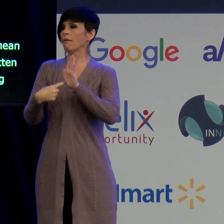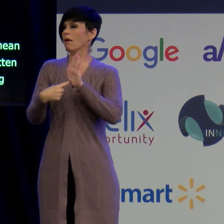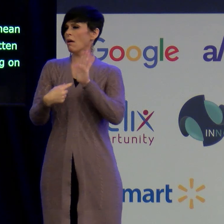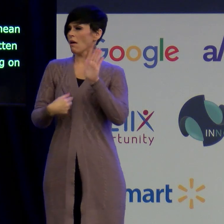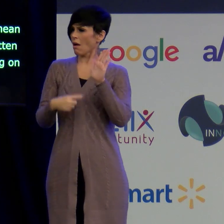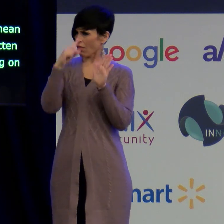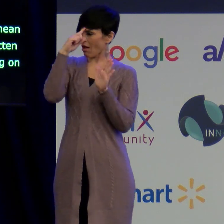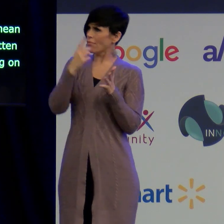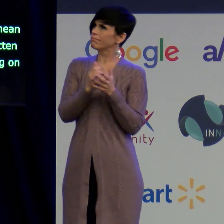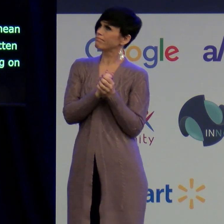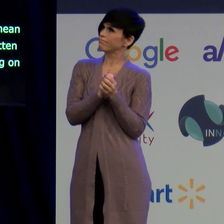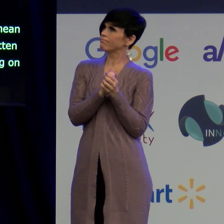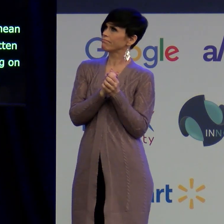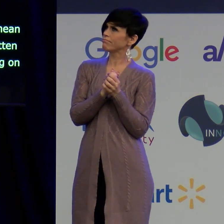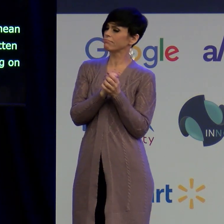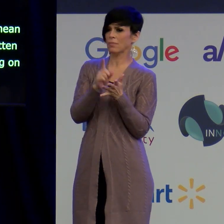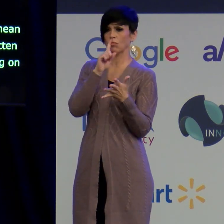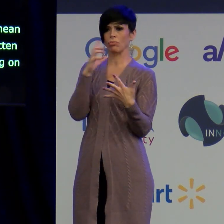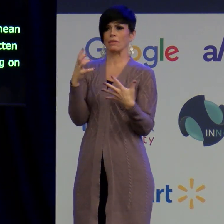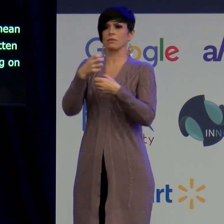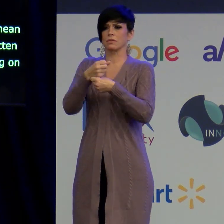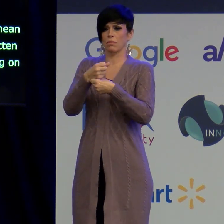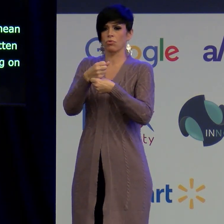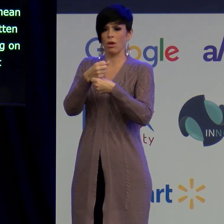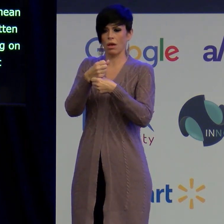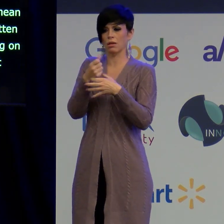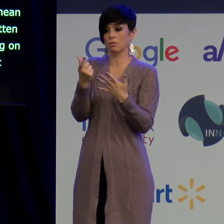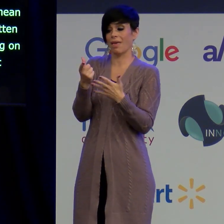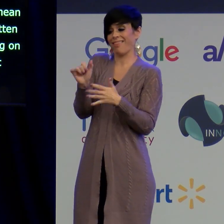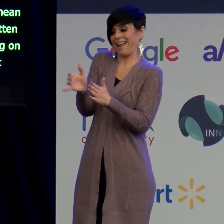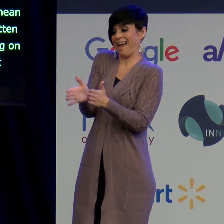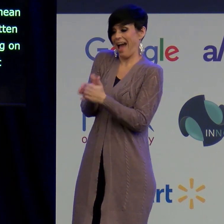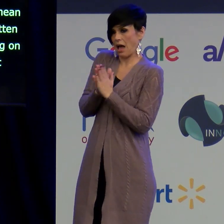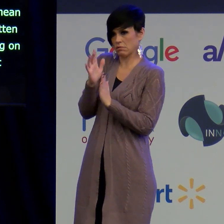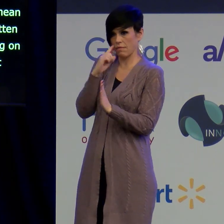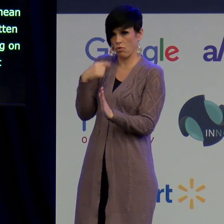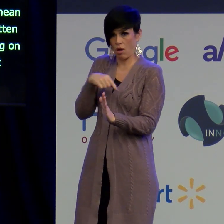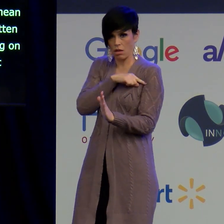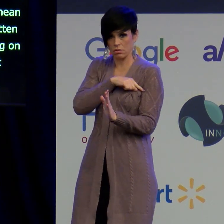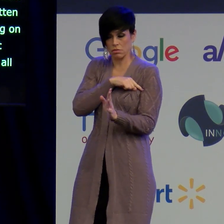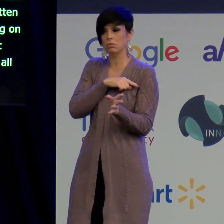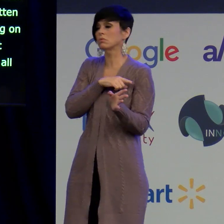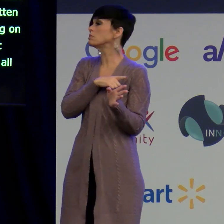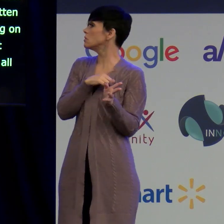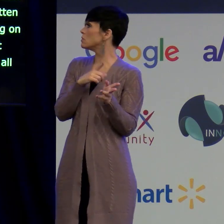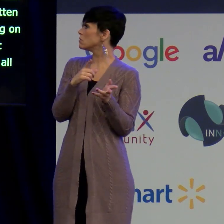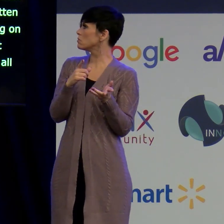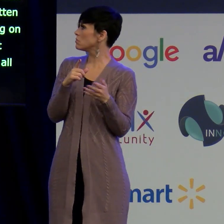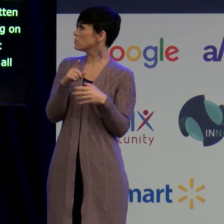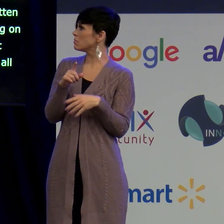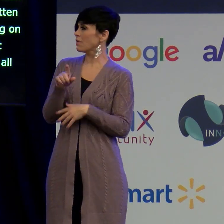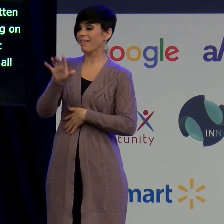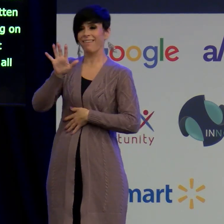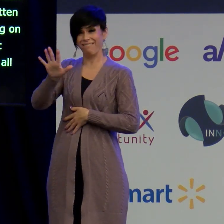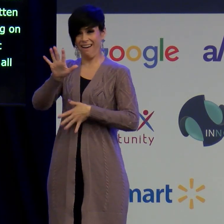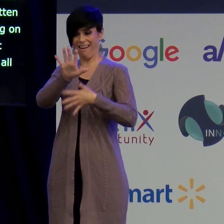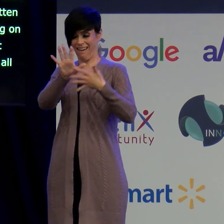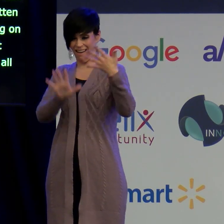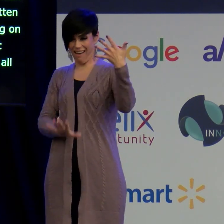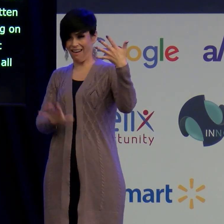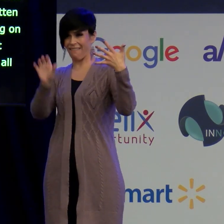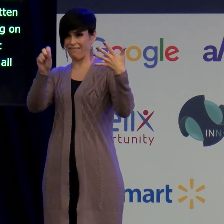thought it beautifully summarized the ask for us all as we lean into this moment. That's 5 examples of